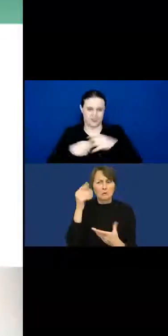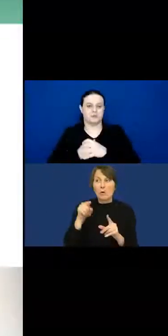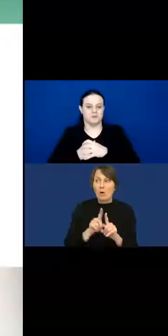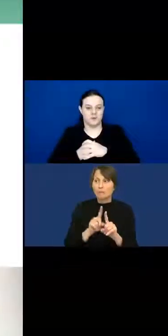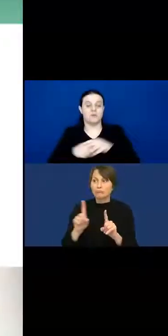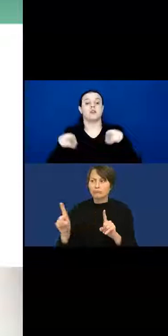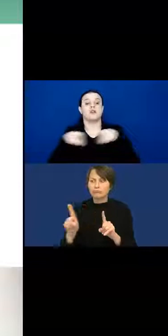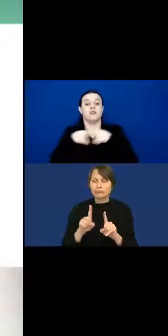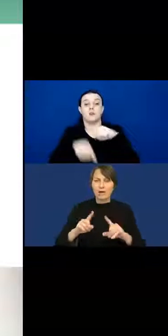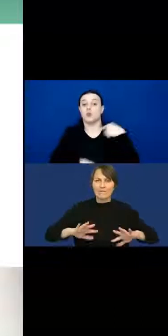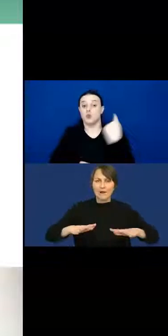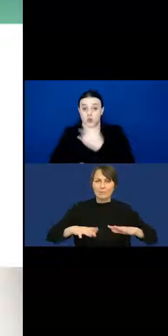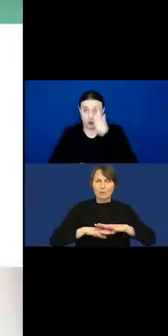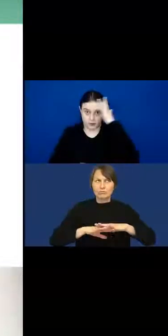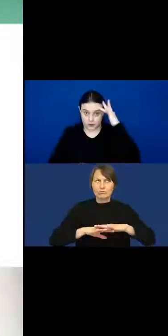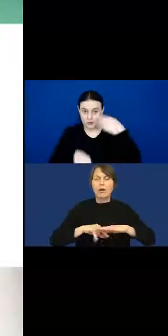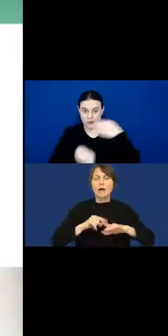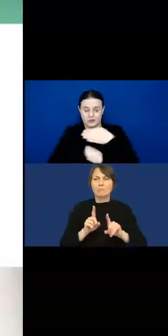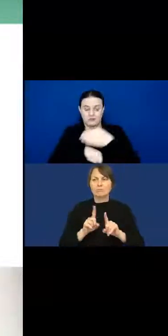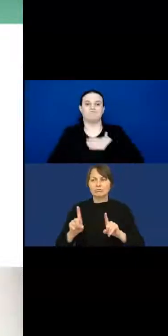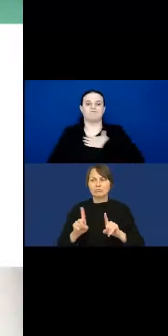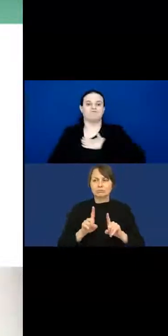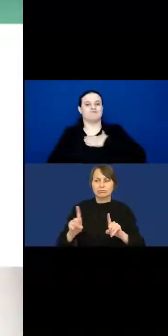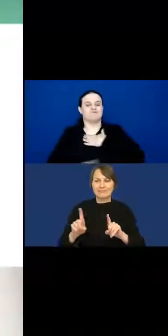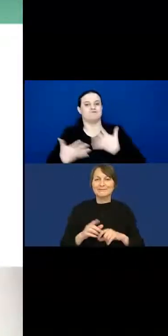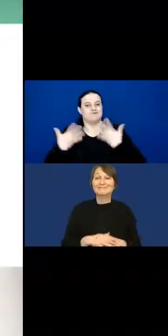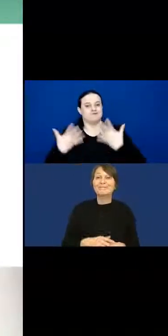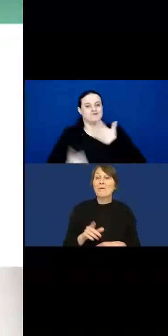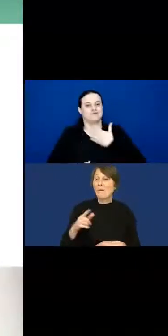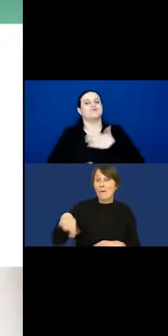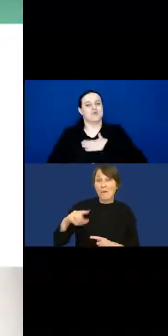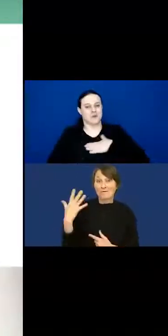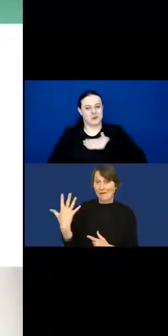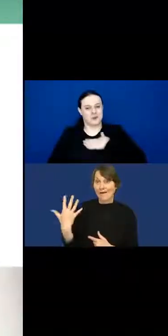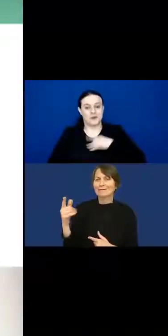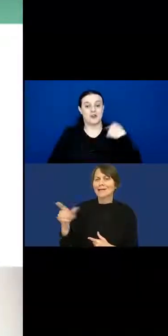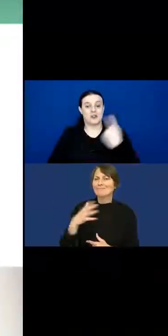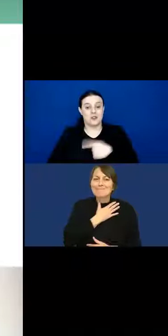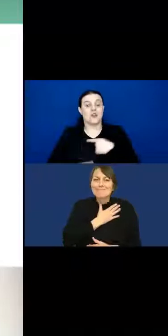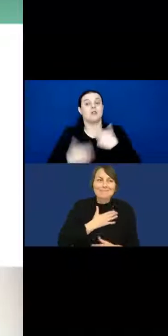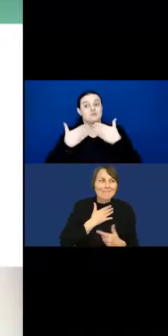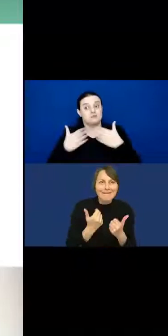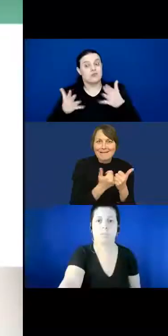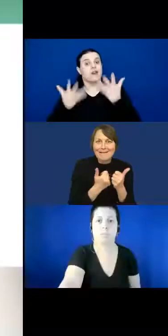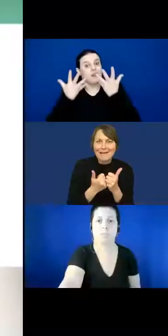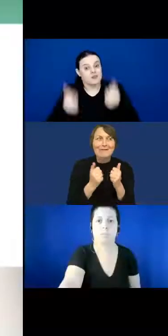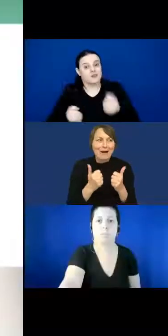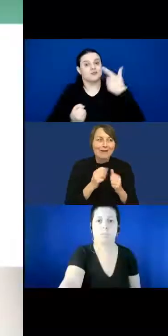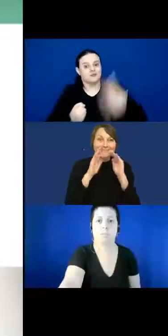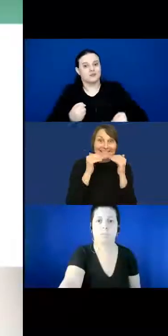Also, all participants enjoyed the playful experience and they were open to try the game again.